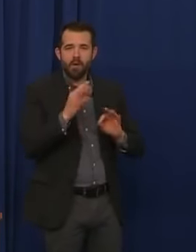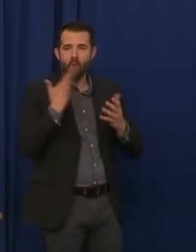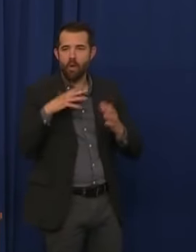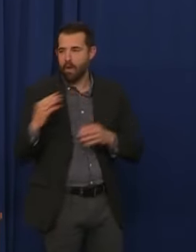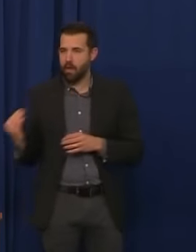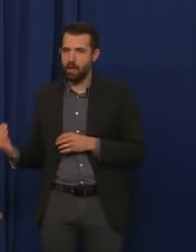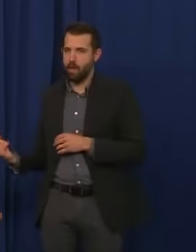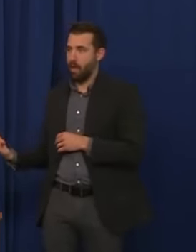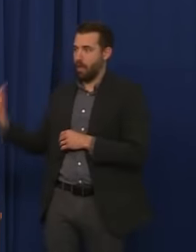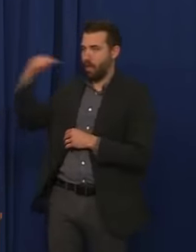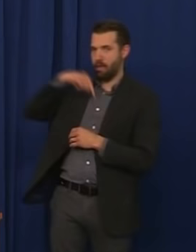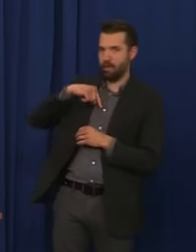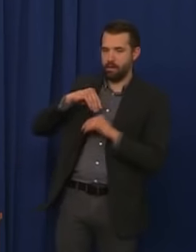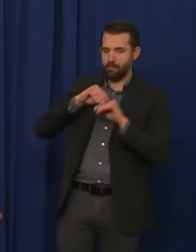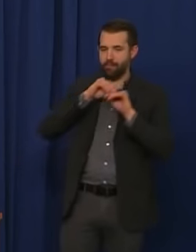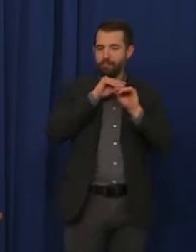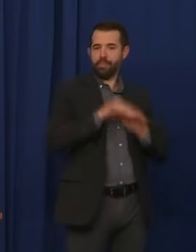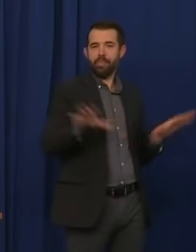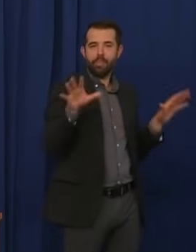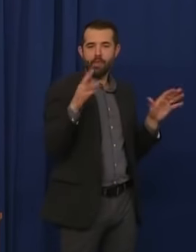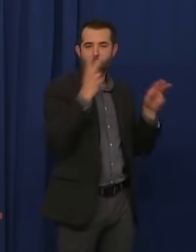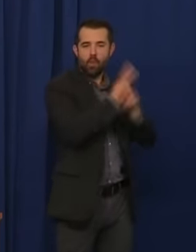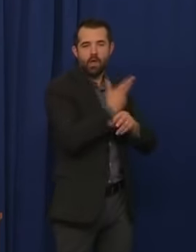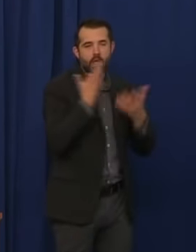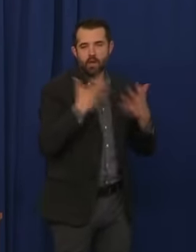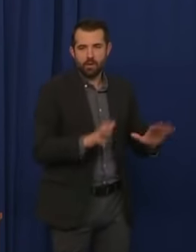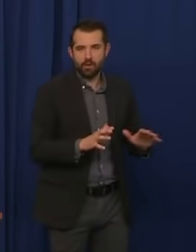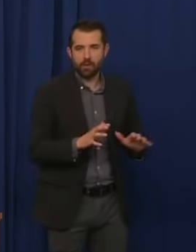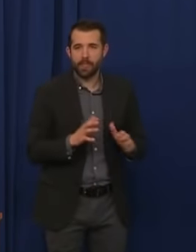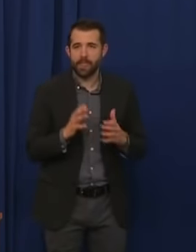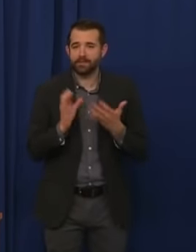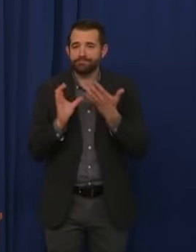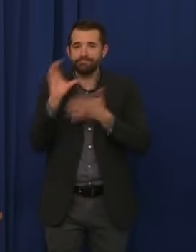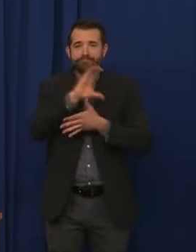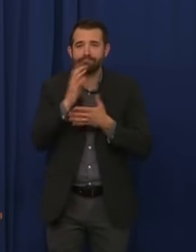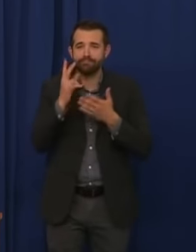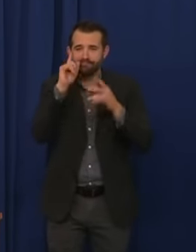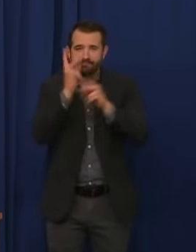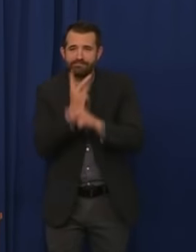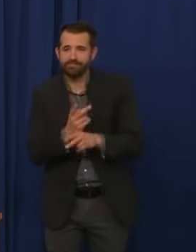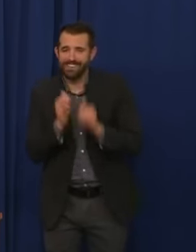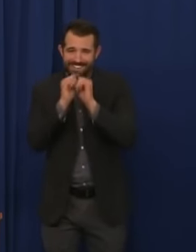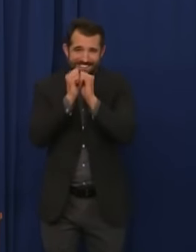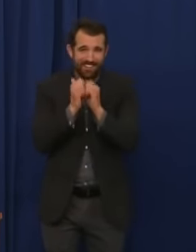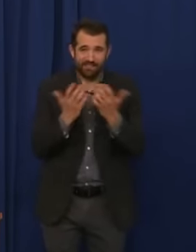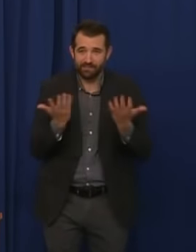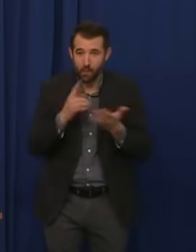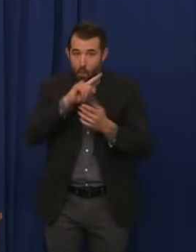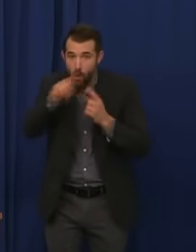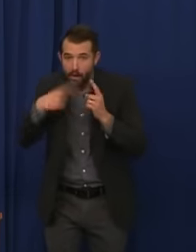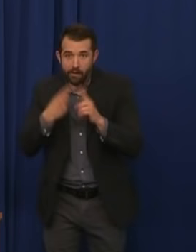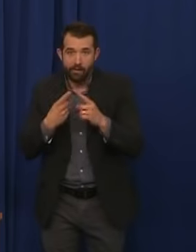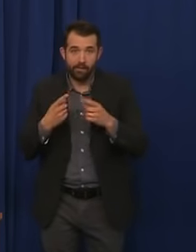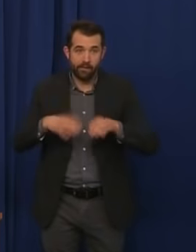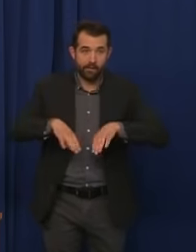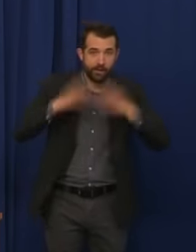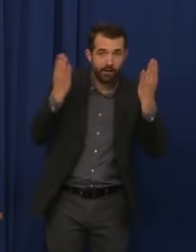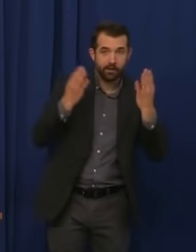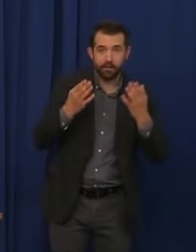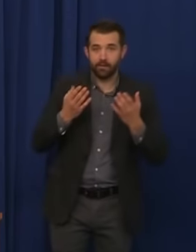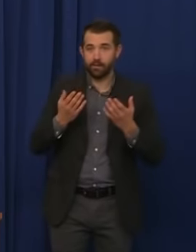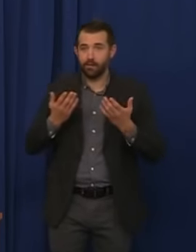the criteria that we're using in determining how and when to open up particular activities is, does that activity